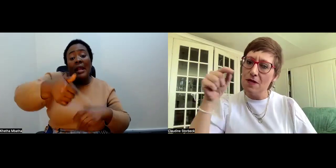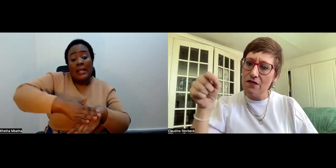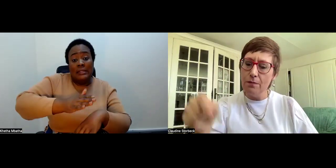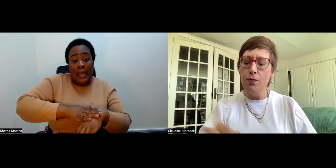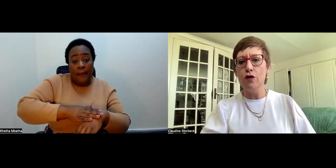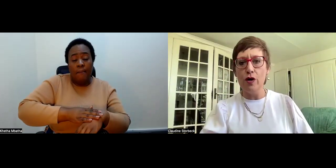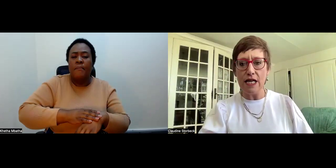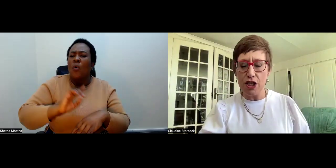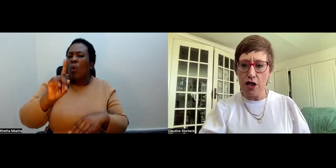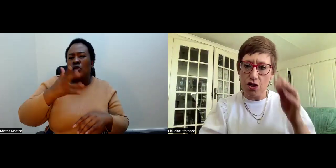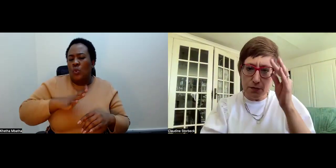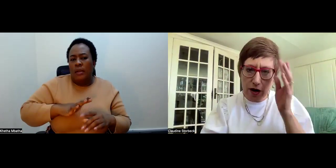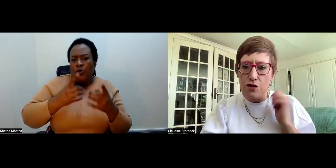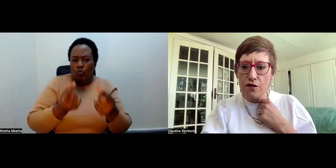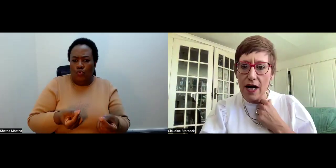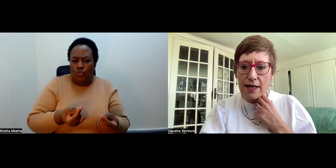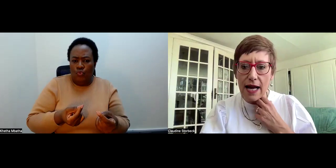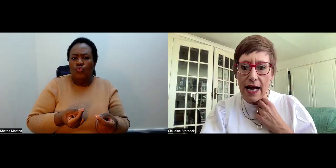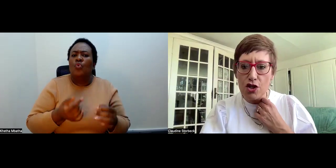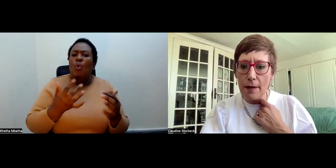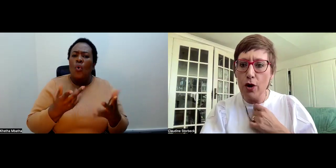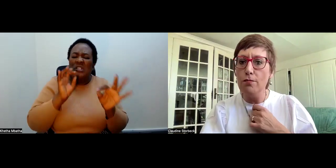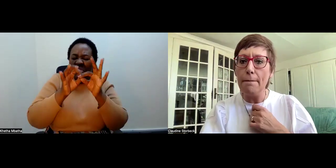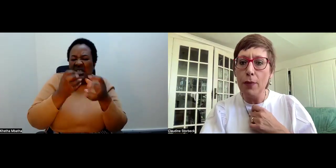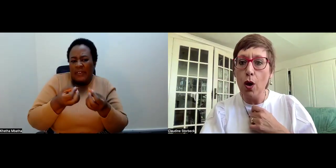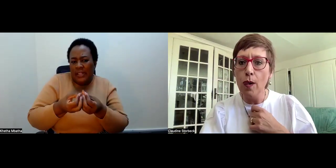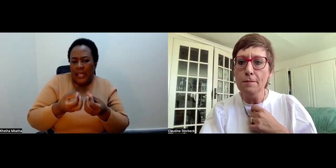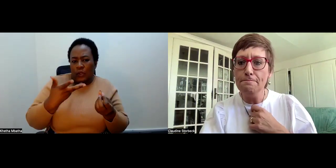specific, a specific book you've always had challenges? I'm trying to find how to